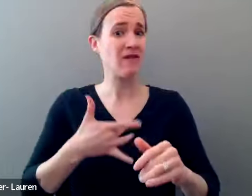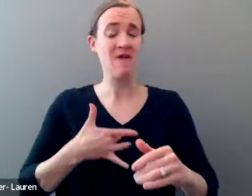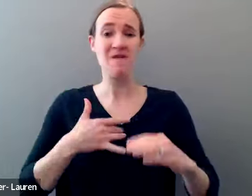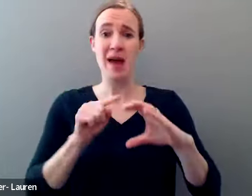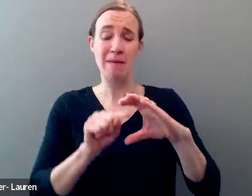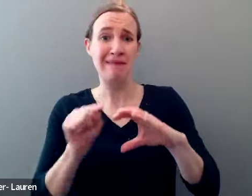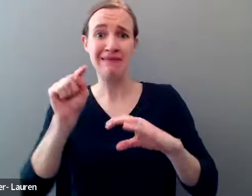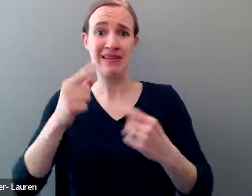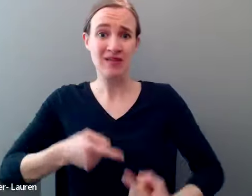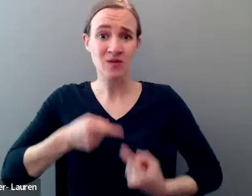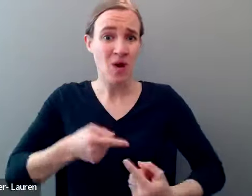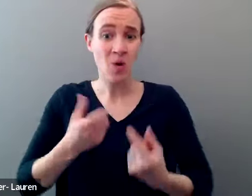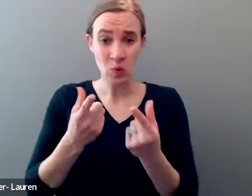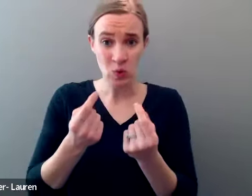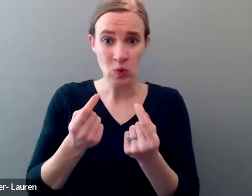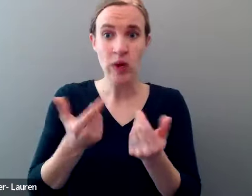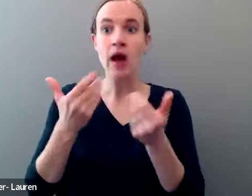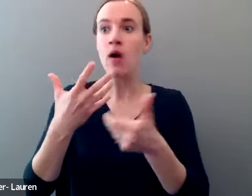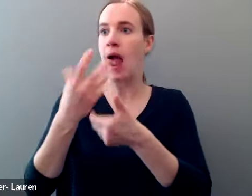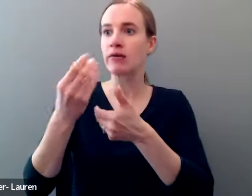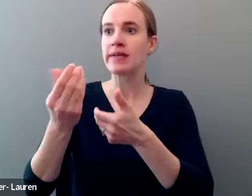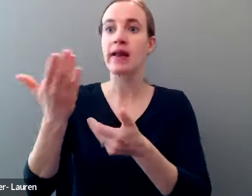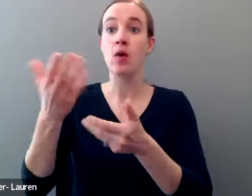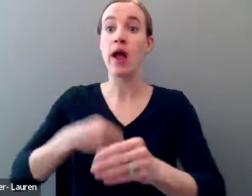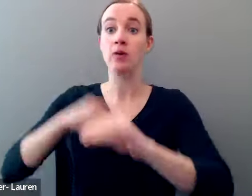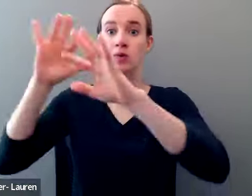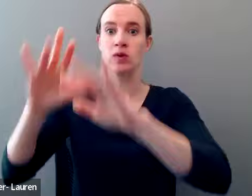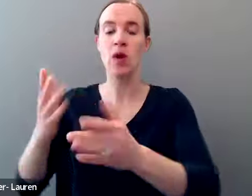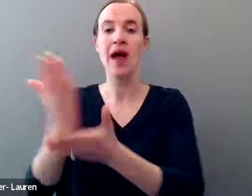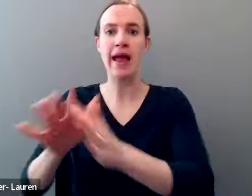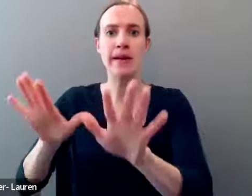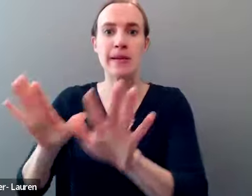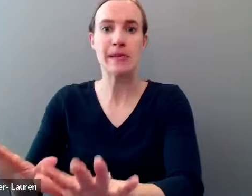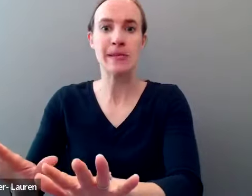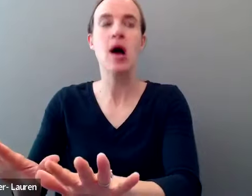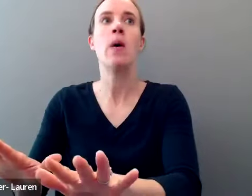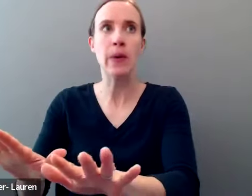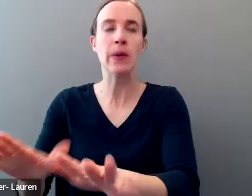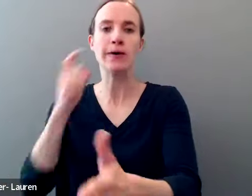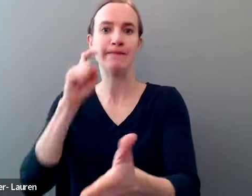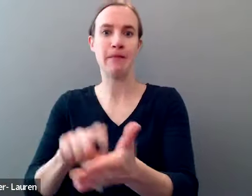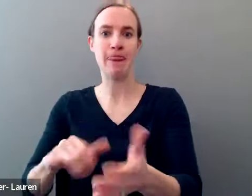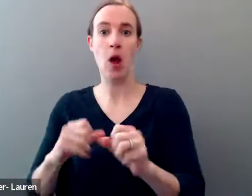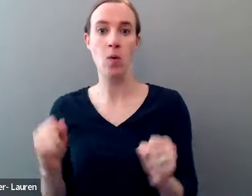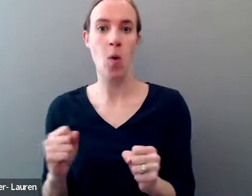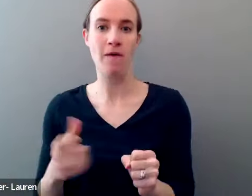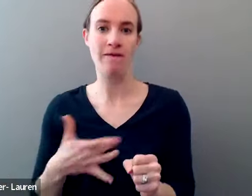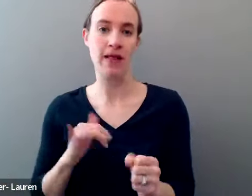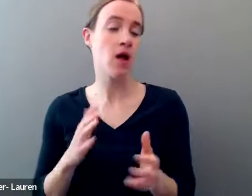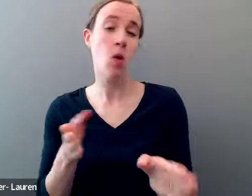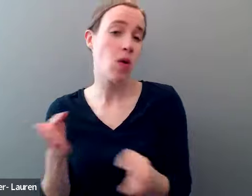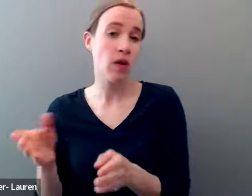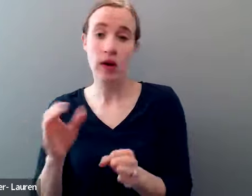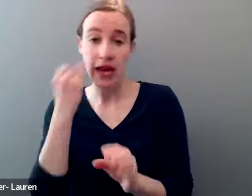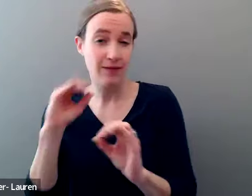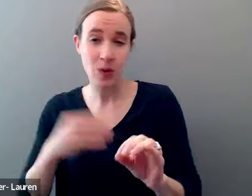for long enough to get yourself back into your body and just notice what that cold feels like. Or you can run your hands under cold water